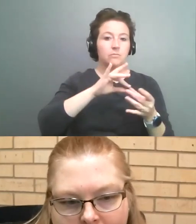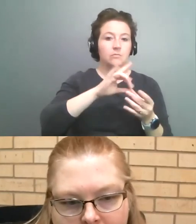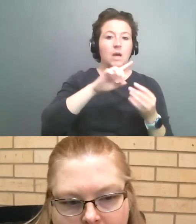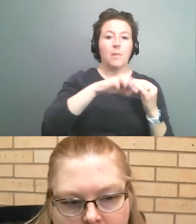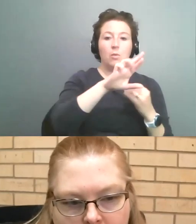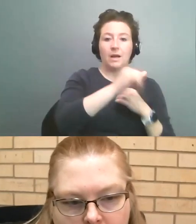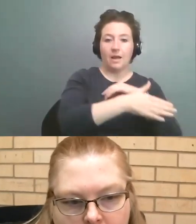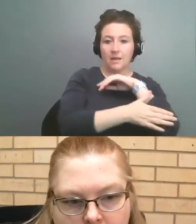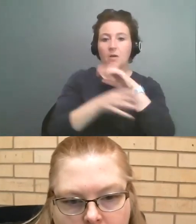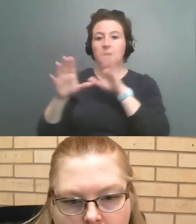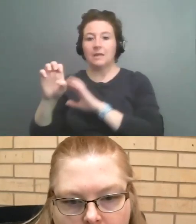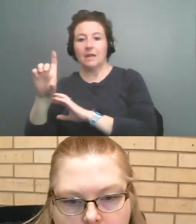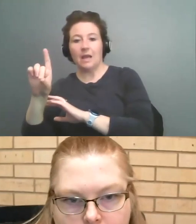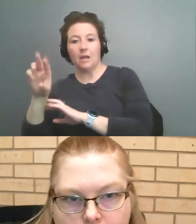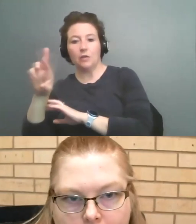Scott County.